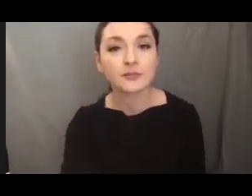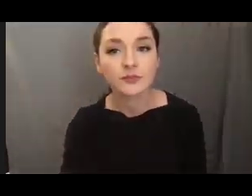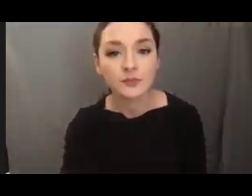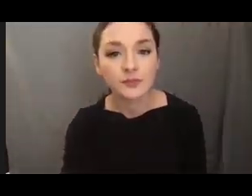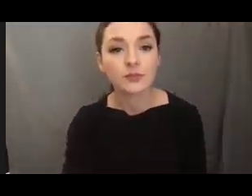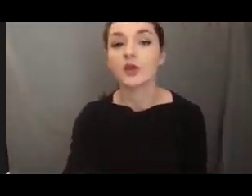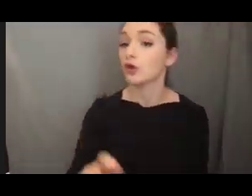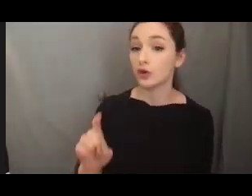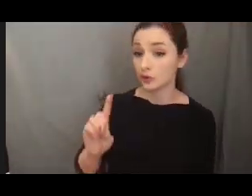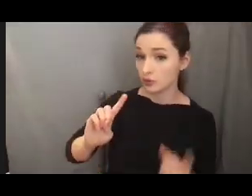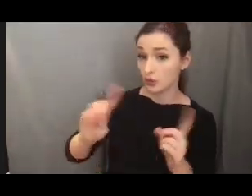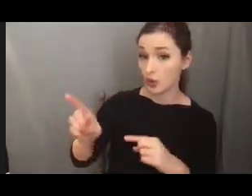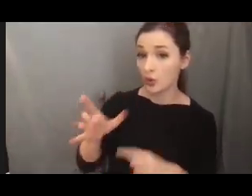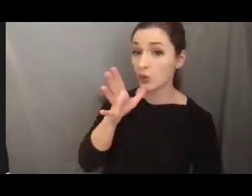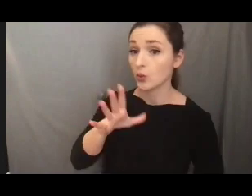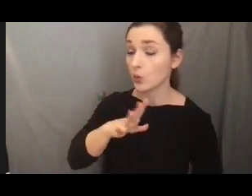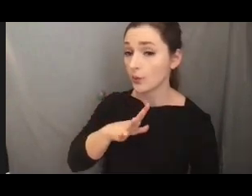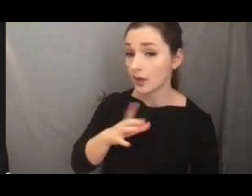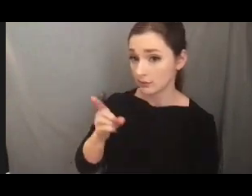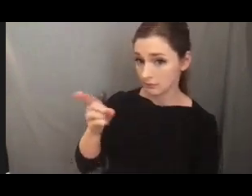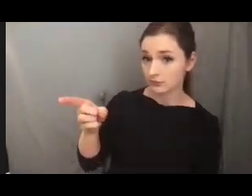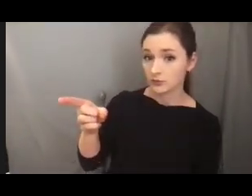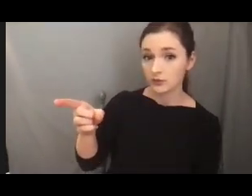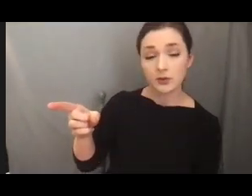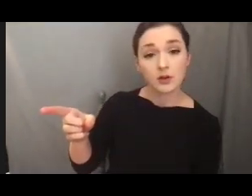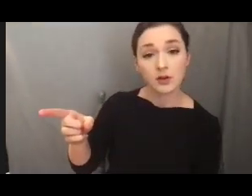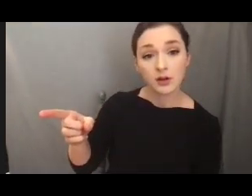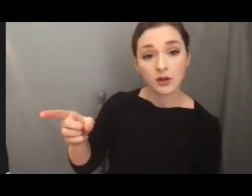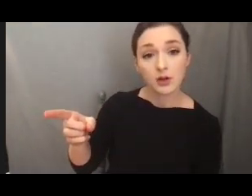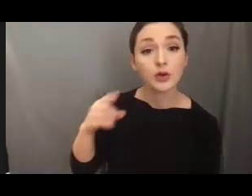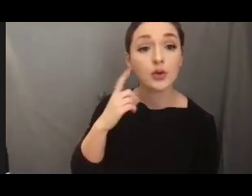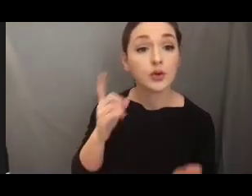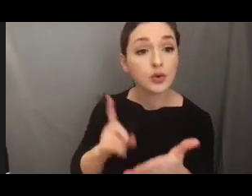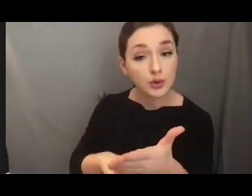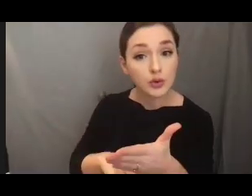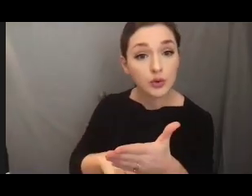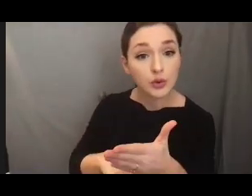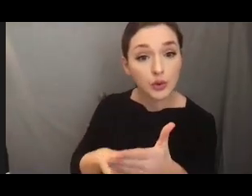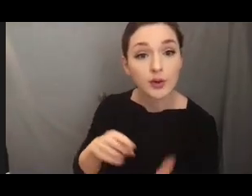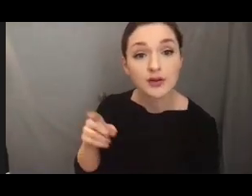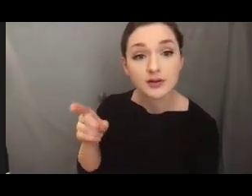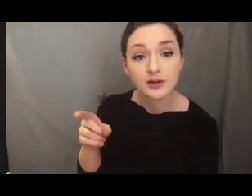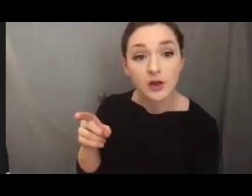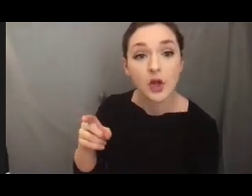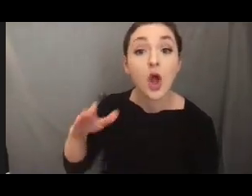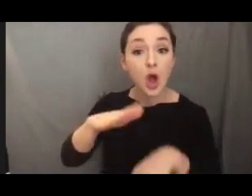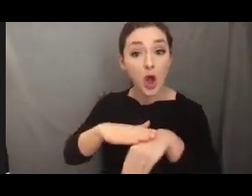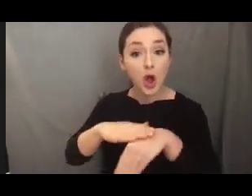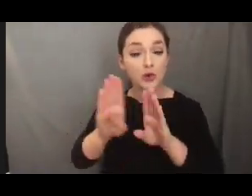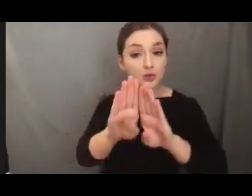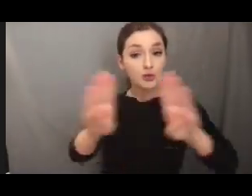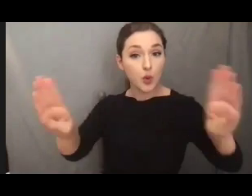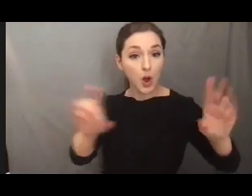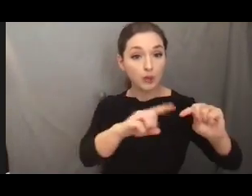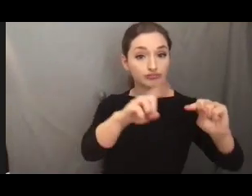women's side over there? Okay. And that pattern that you see on the wall, that's Don Essig's voice pattern when he says it never rains in Autzen Stadium.